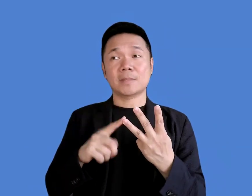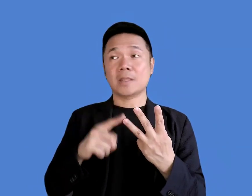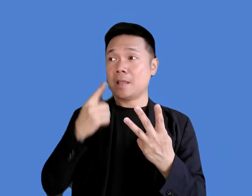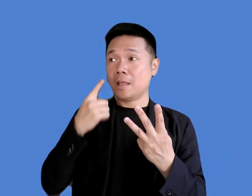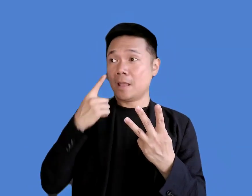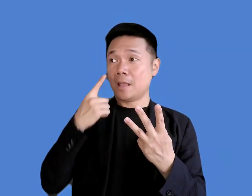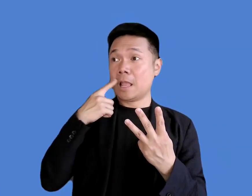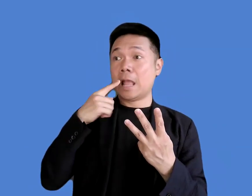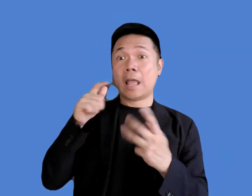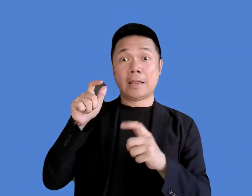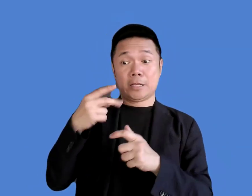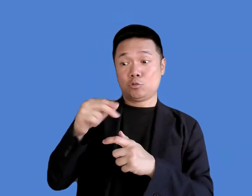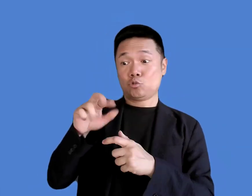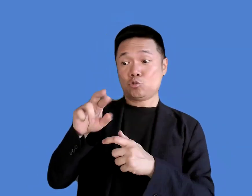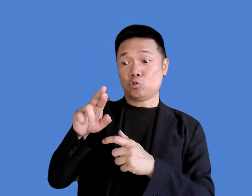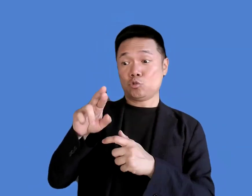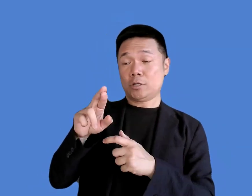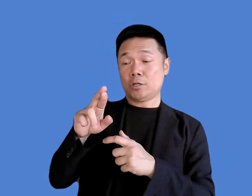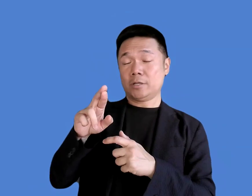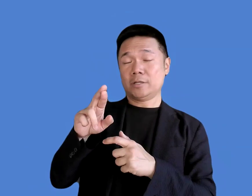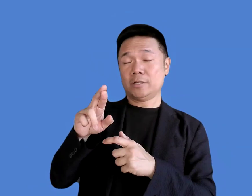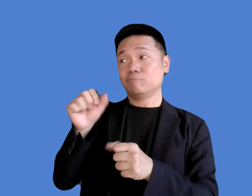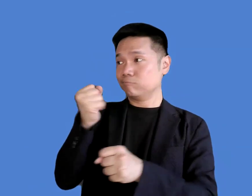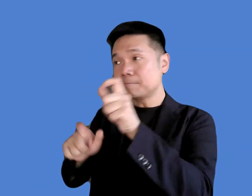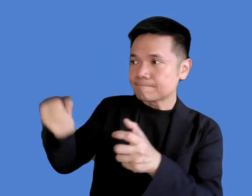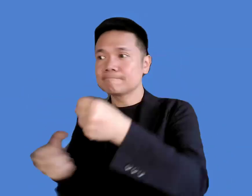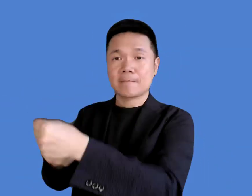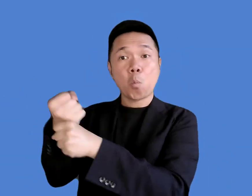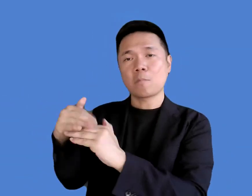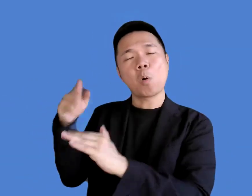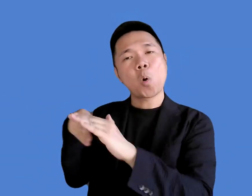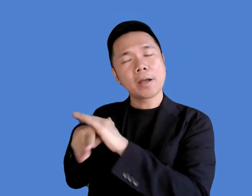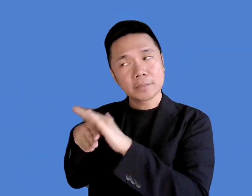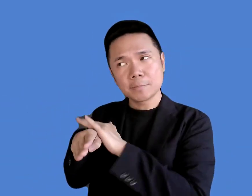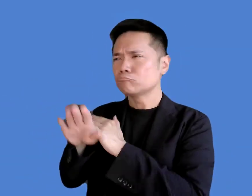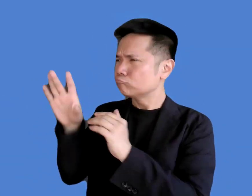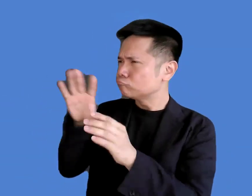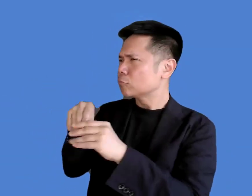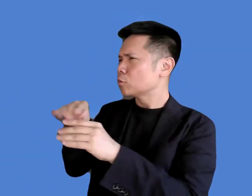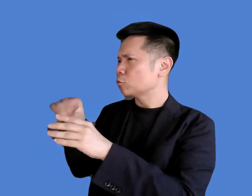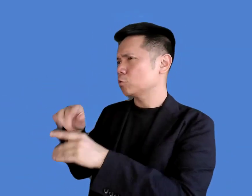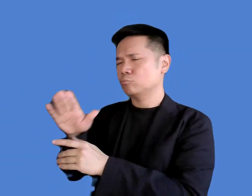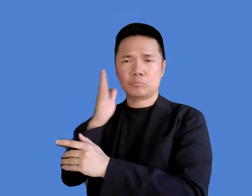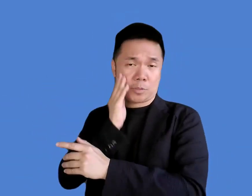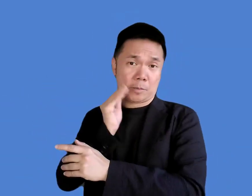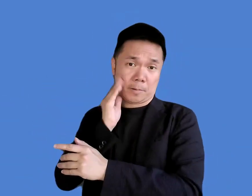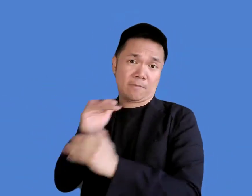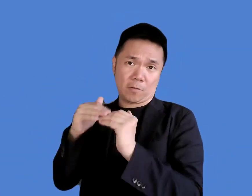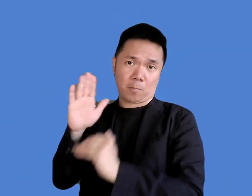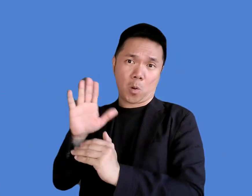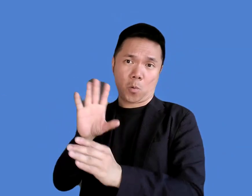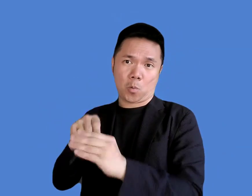and knowledge to provide an accessible and inclusive experience through the recruitment and